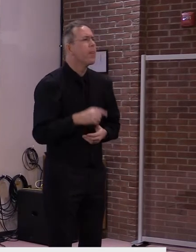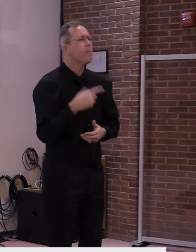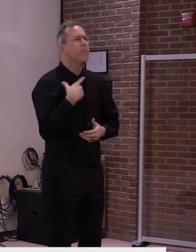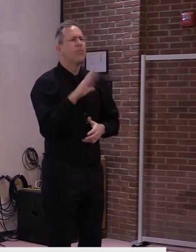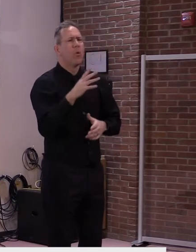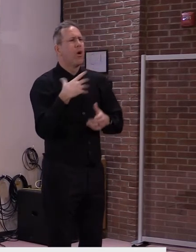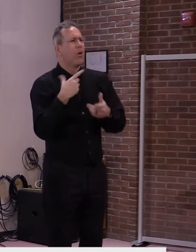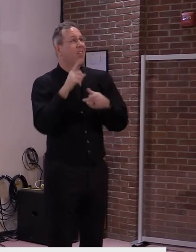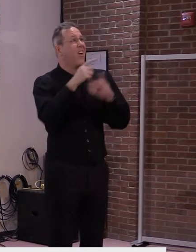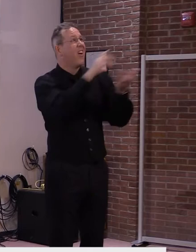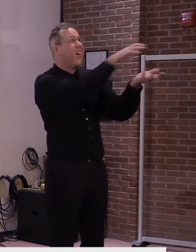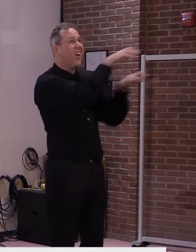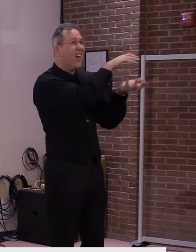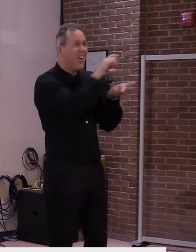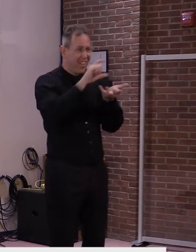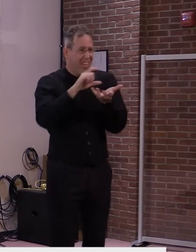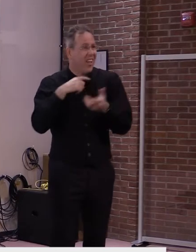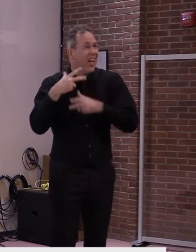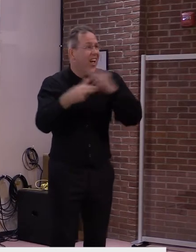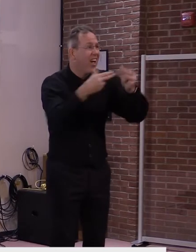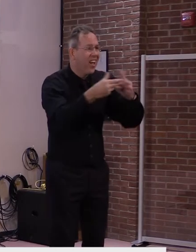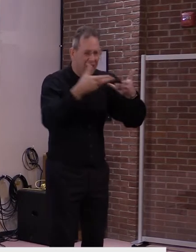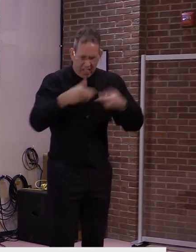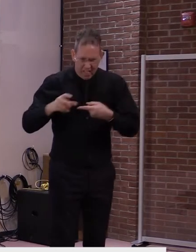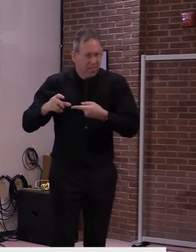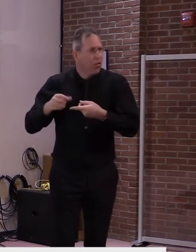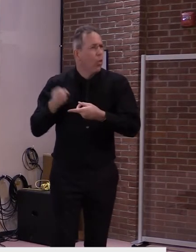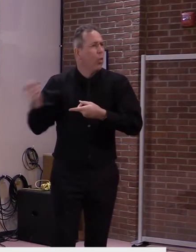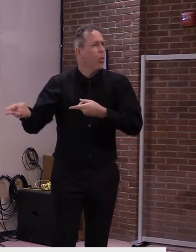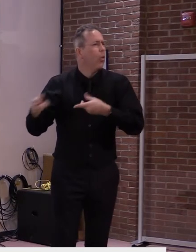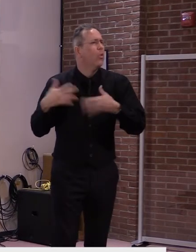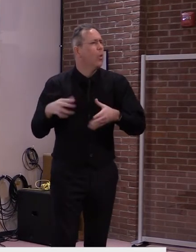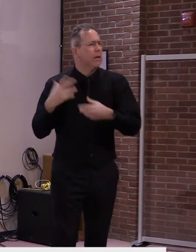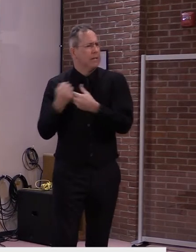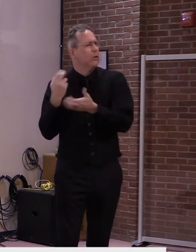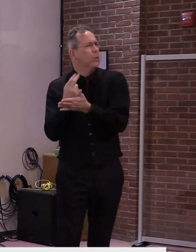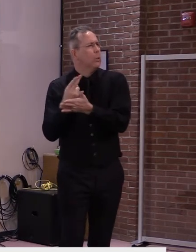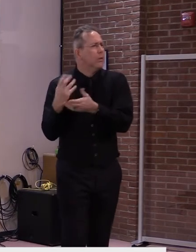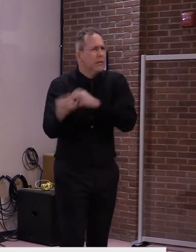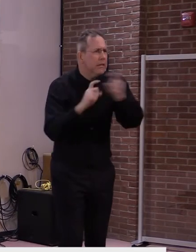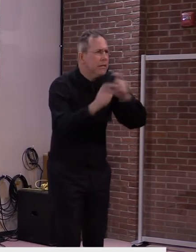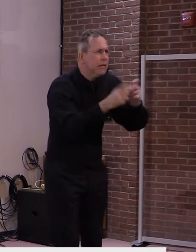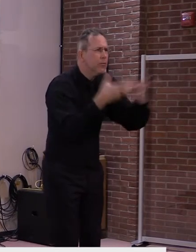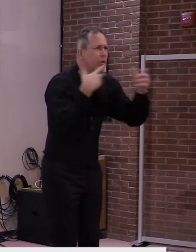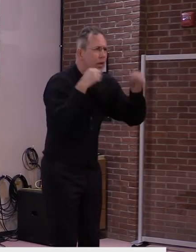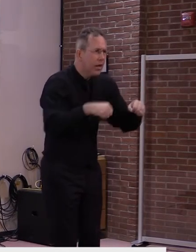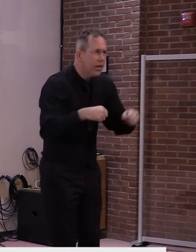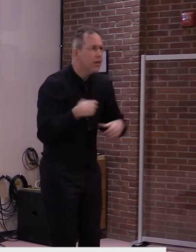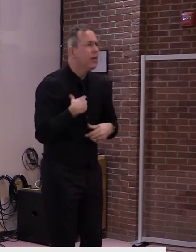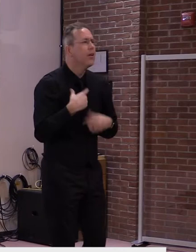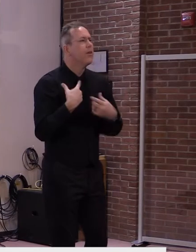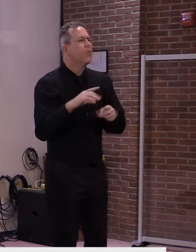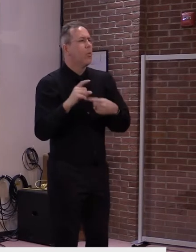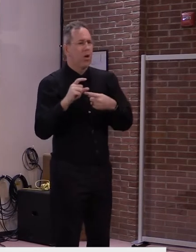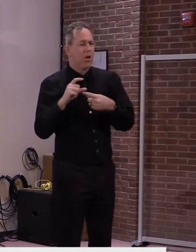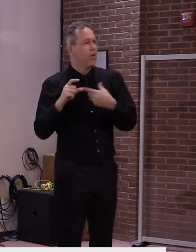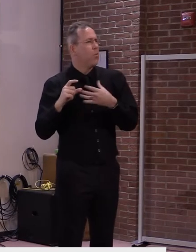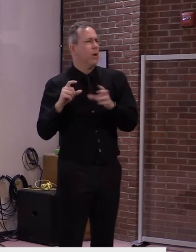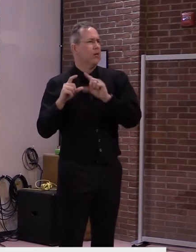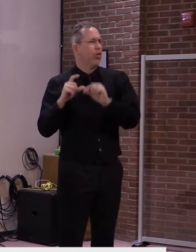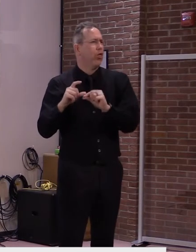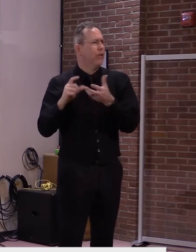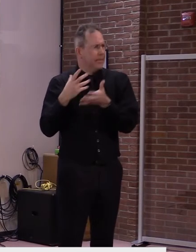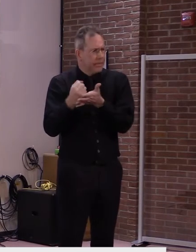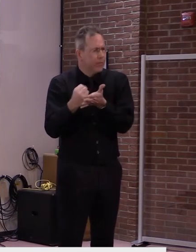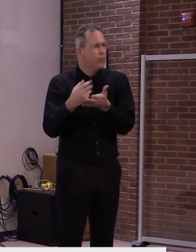resort, a vaccine has to be administered to a person not eligible in order to prevent waste, local health